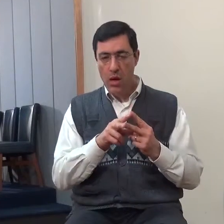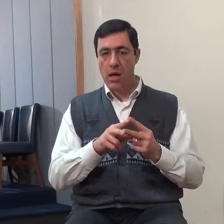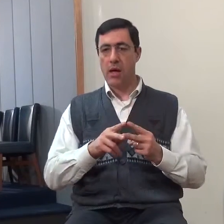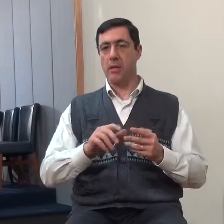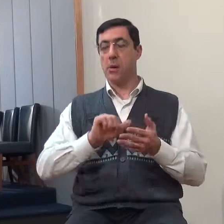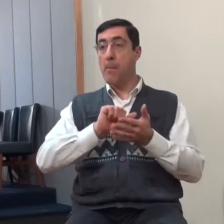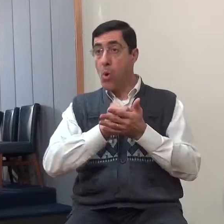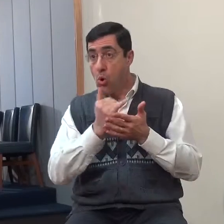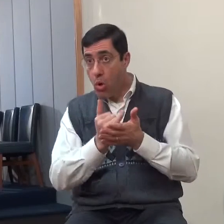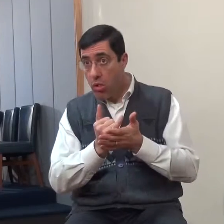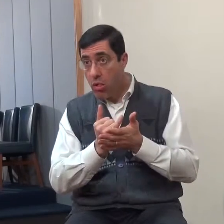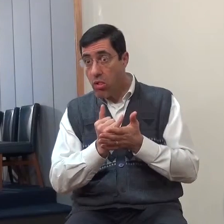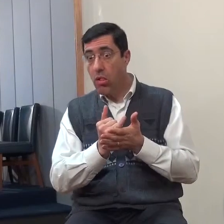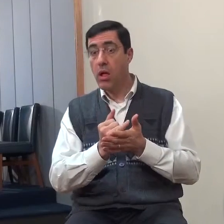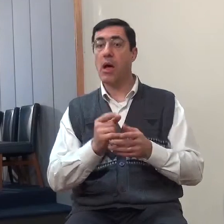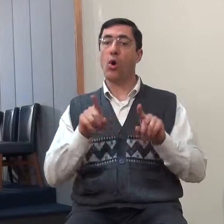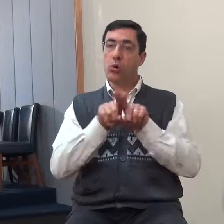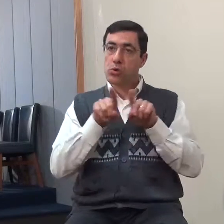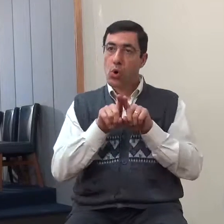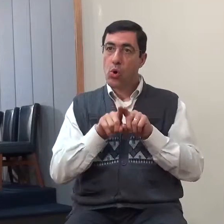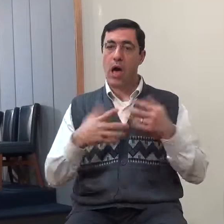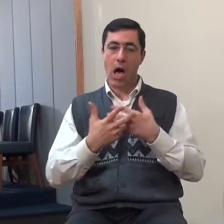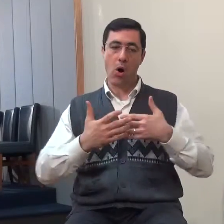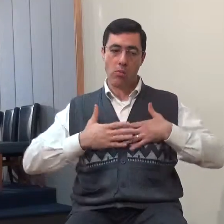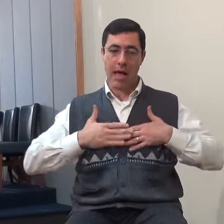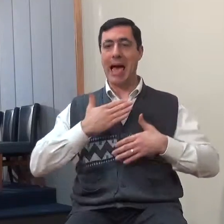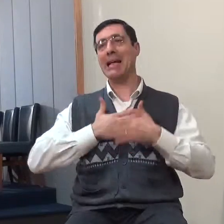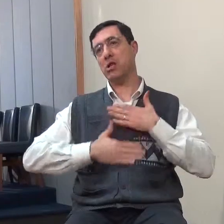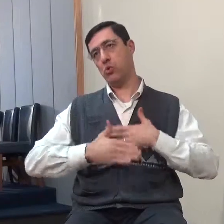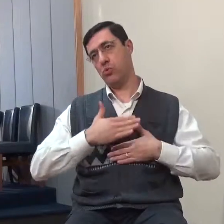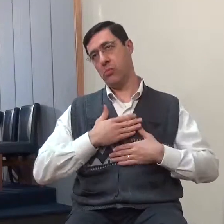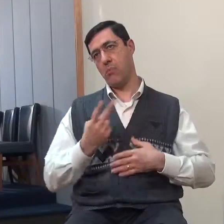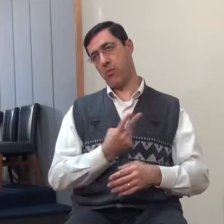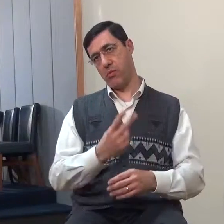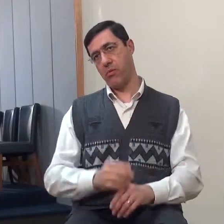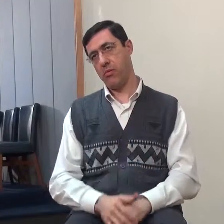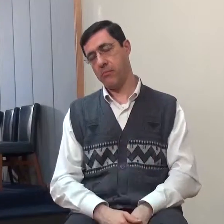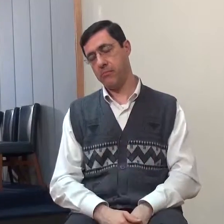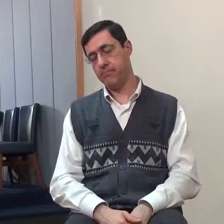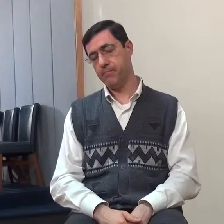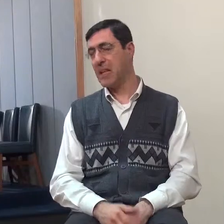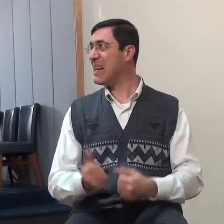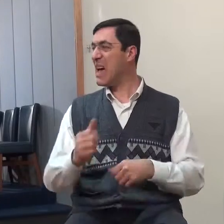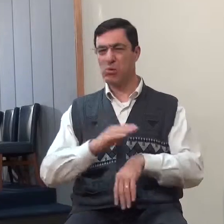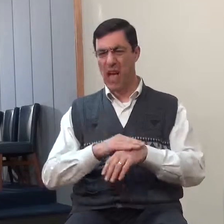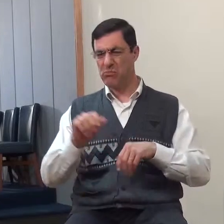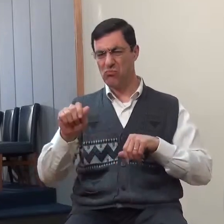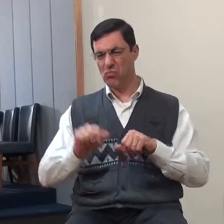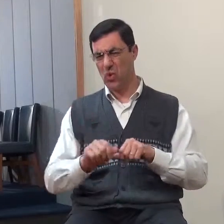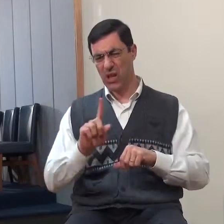do another study on this subject, I will go to quite different factors as we look a little later in the ministry of